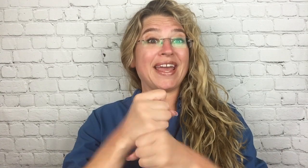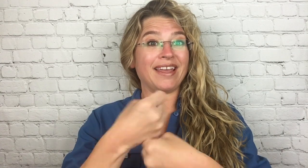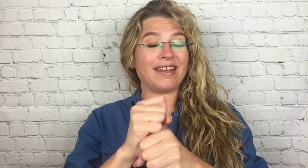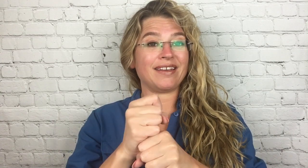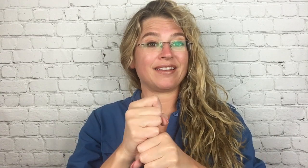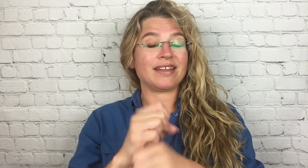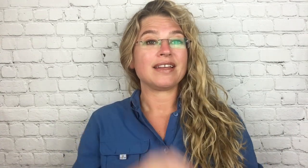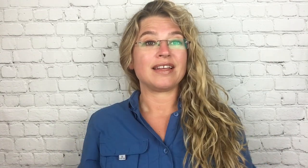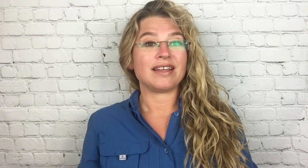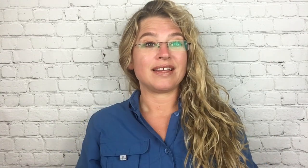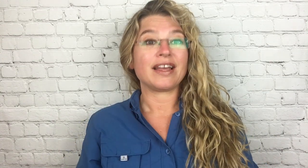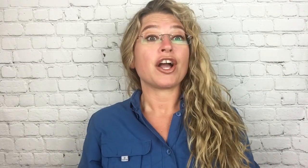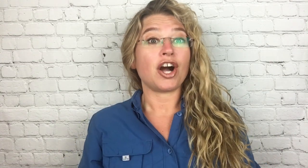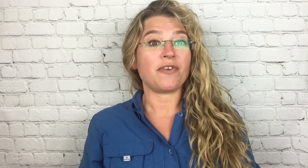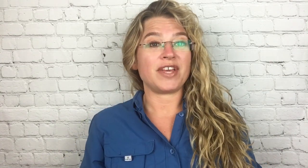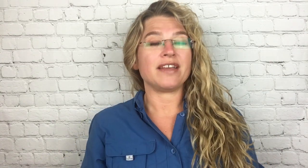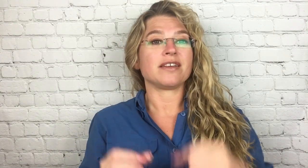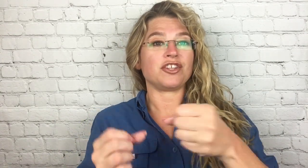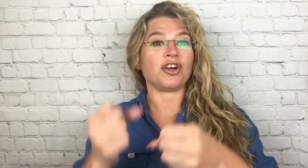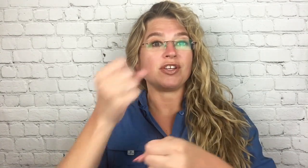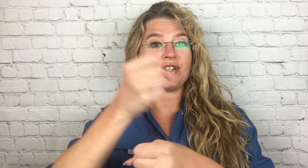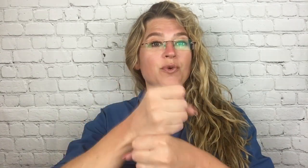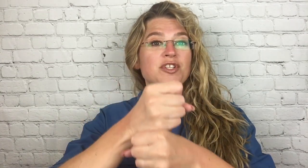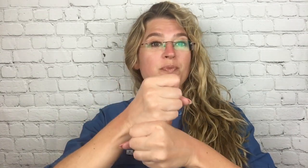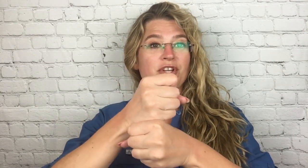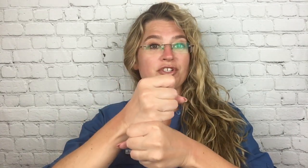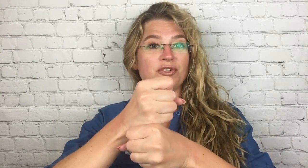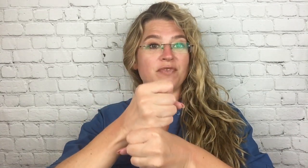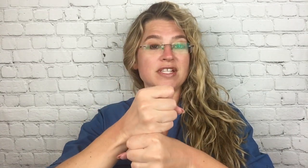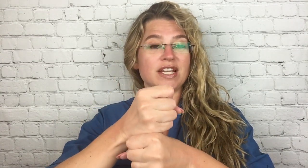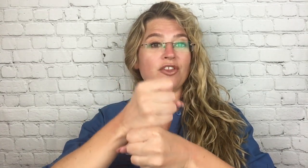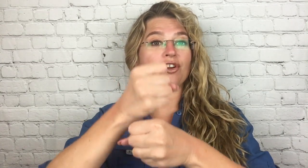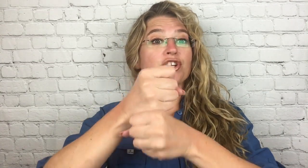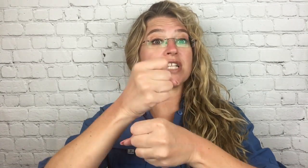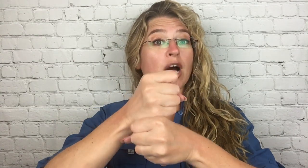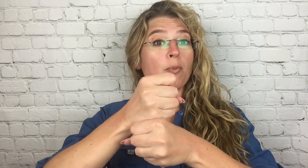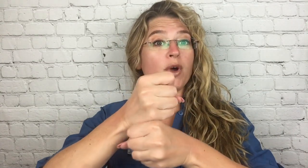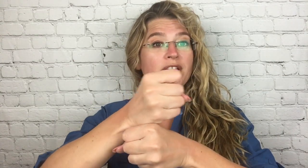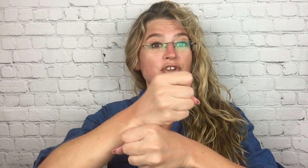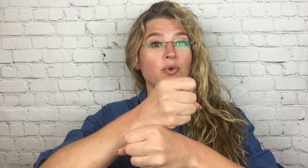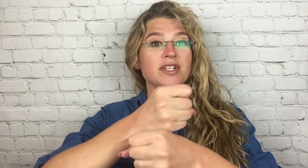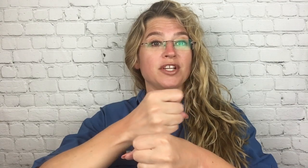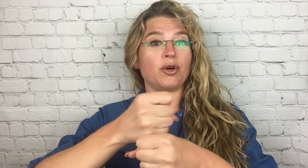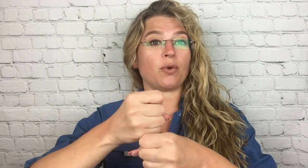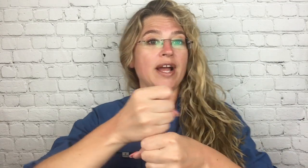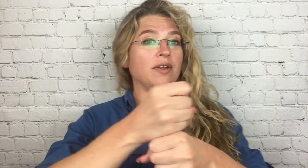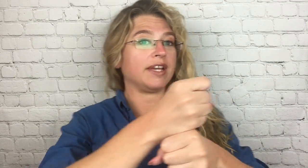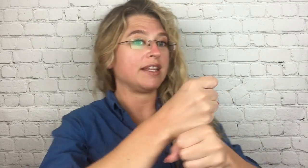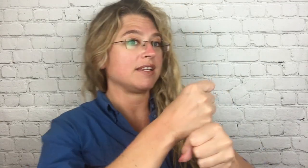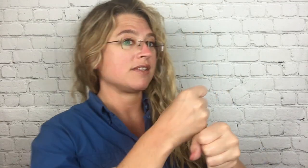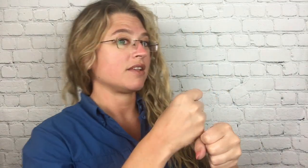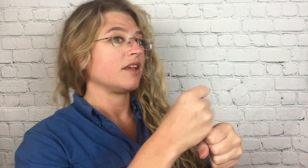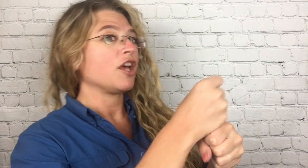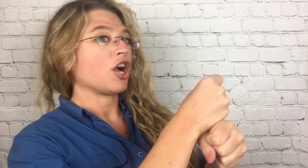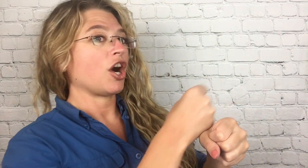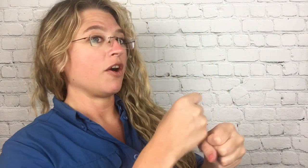make. Coffee, you're also going to put your two fists together, your top one you're going to go around like this,